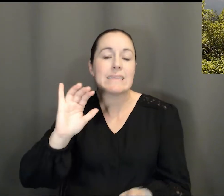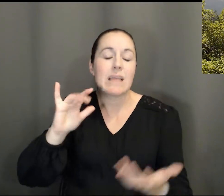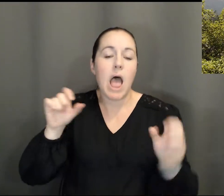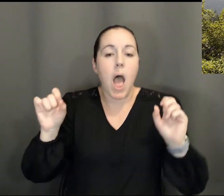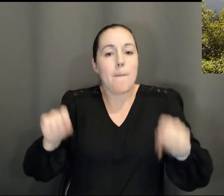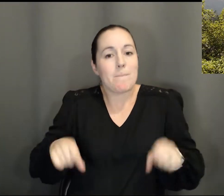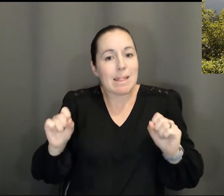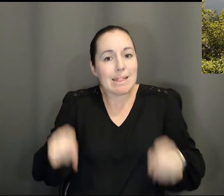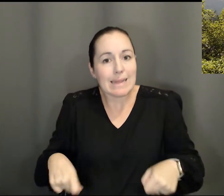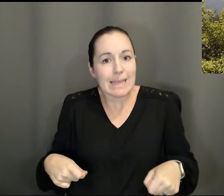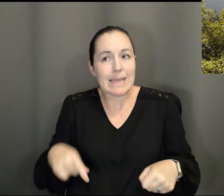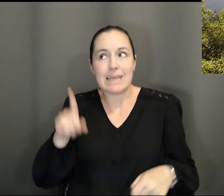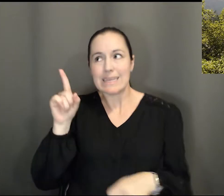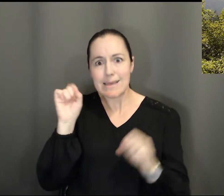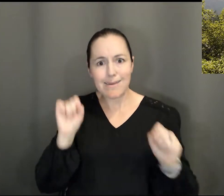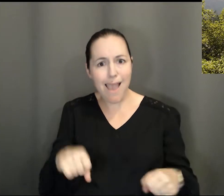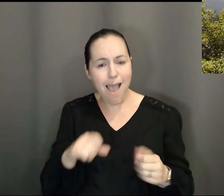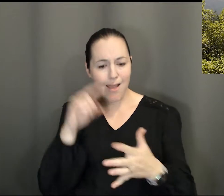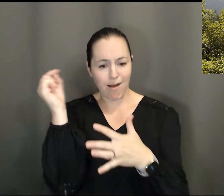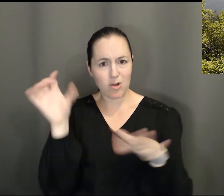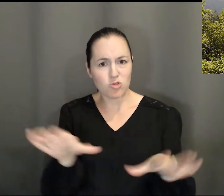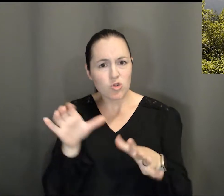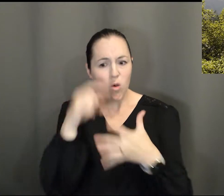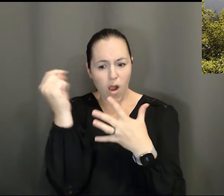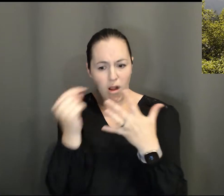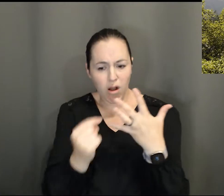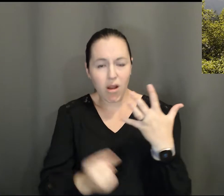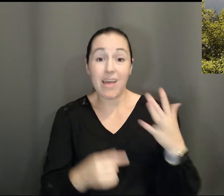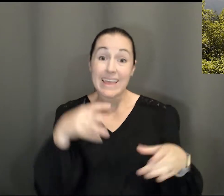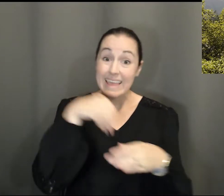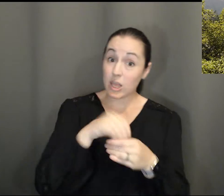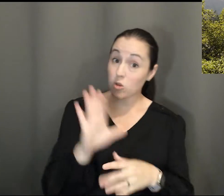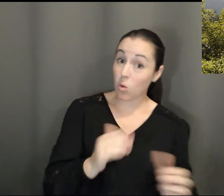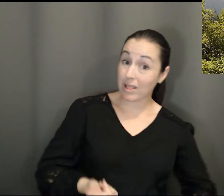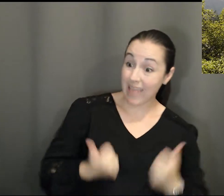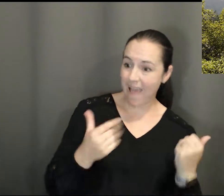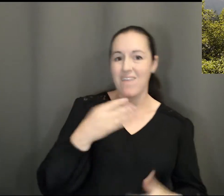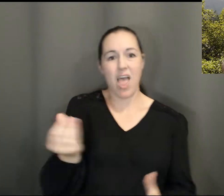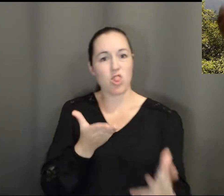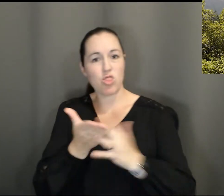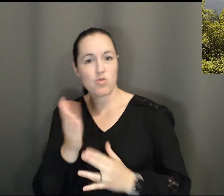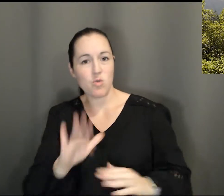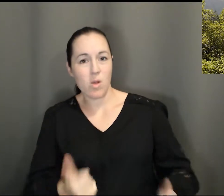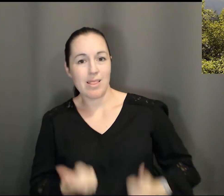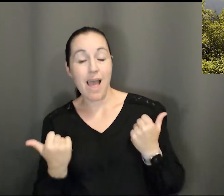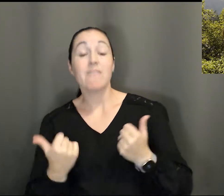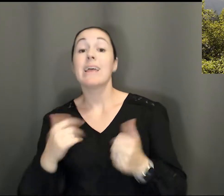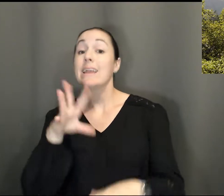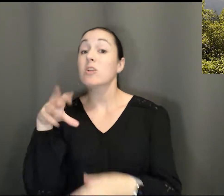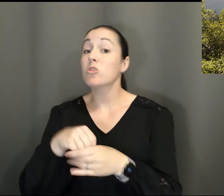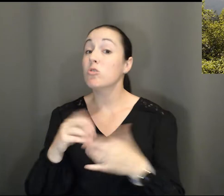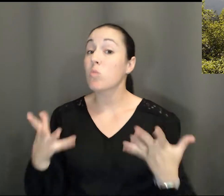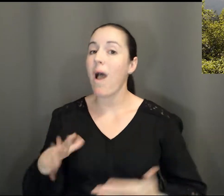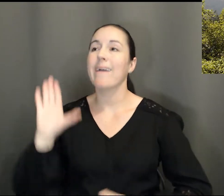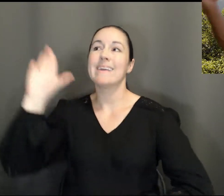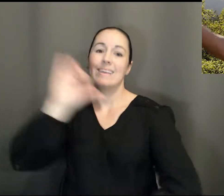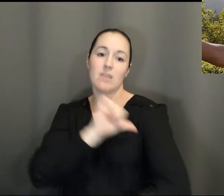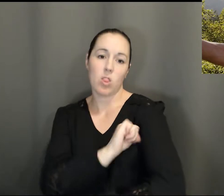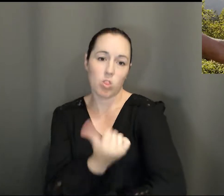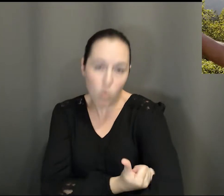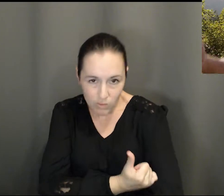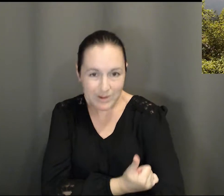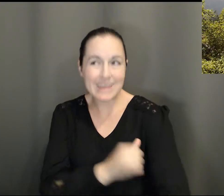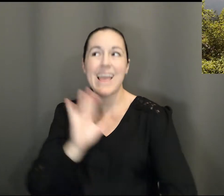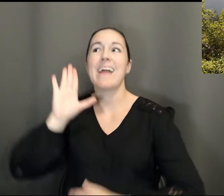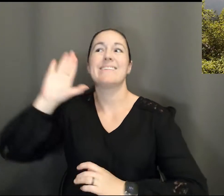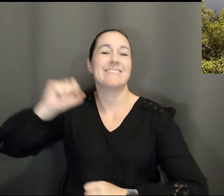of His strength. It is this truth, friends, that He absolutely is all powerful. He's big,